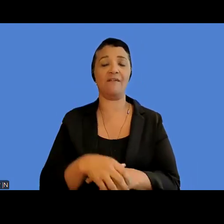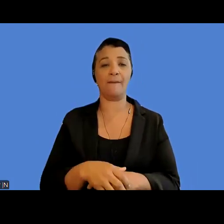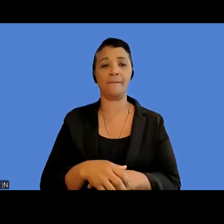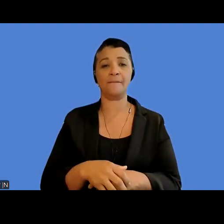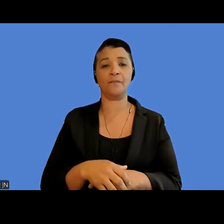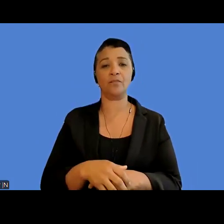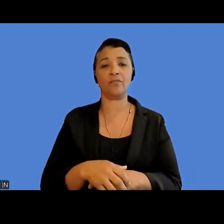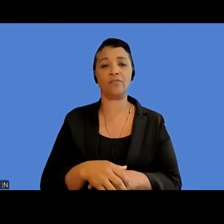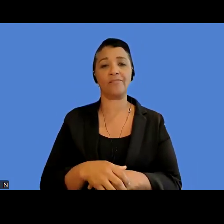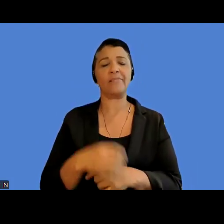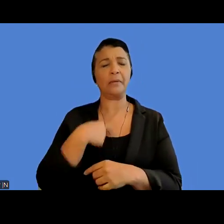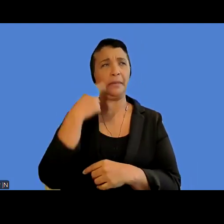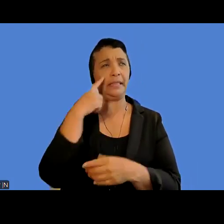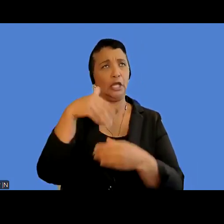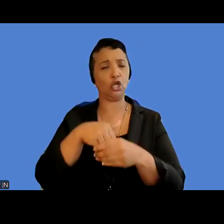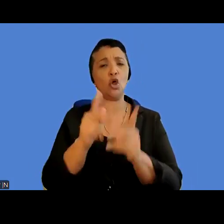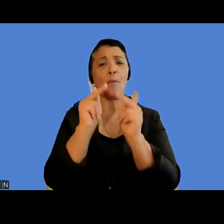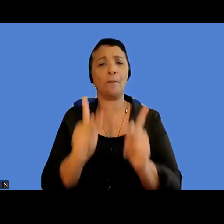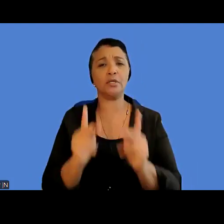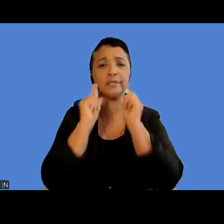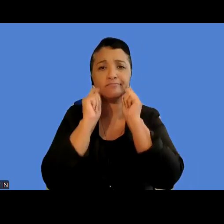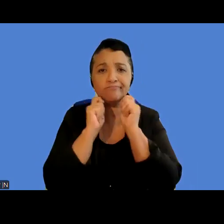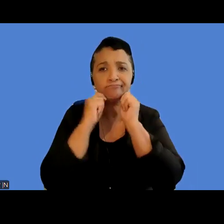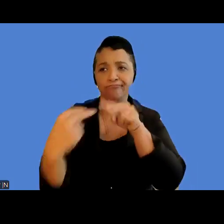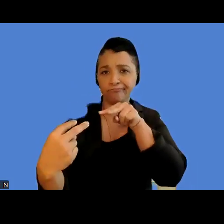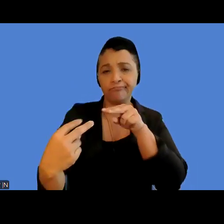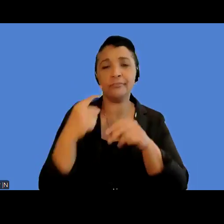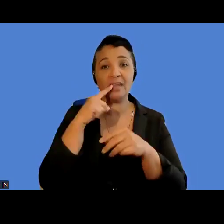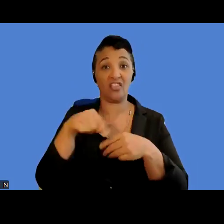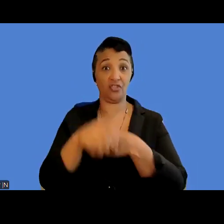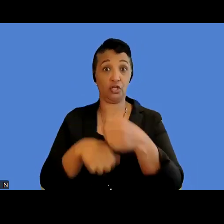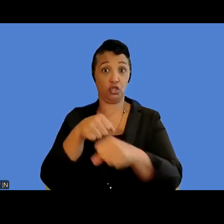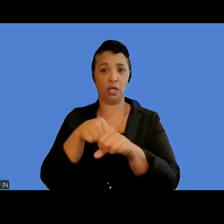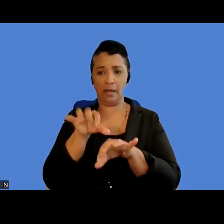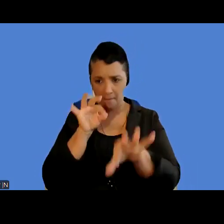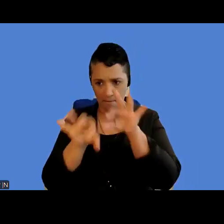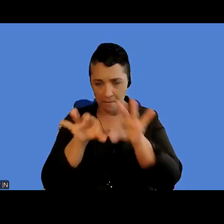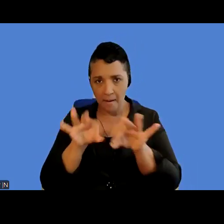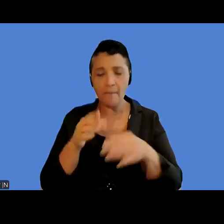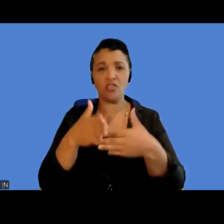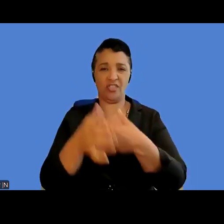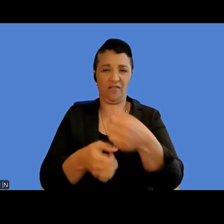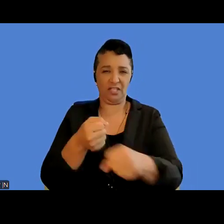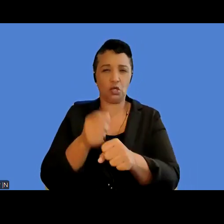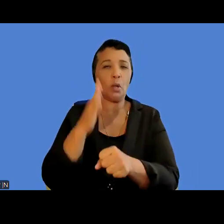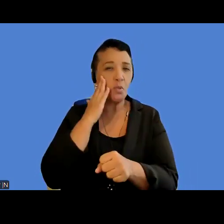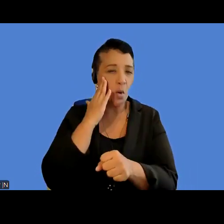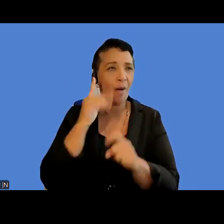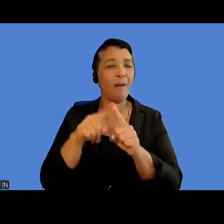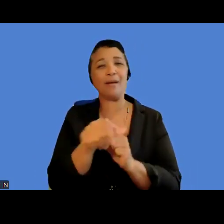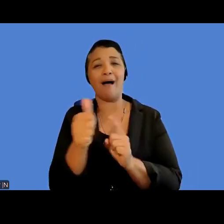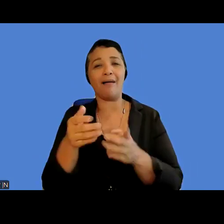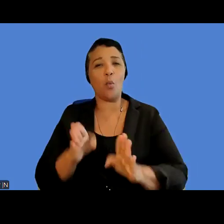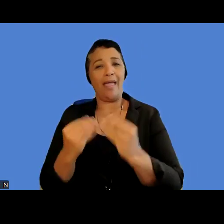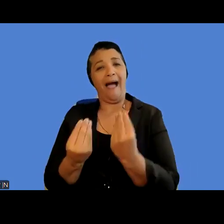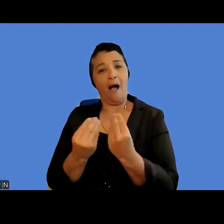in person, we will be having maybe the selection process at the end of this year, but I am thinking about other ways to definitely